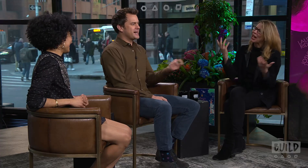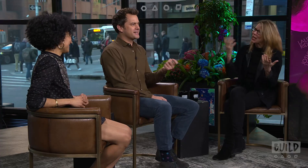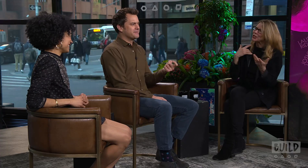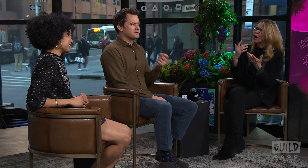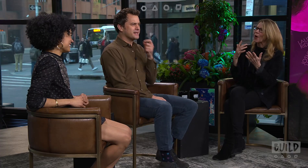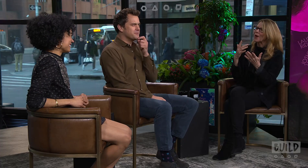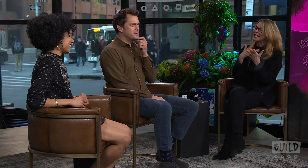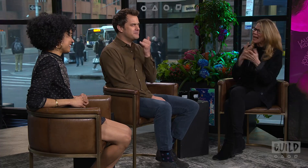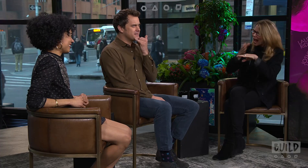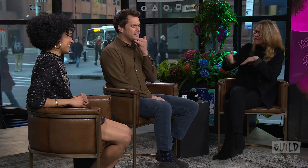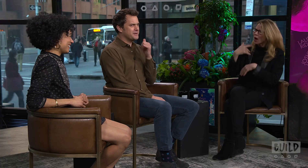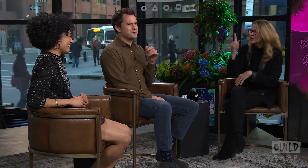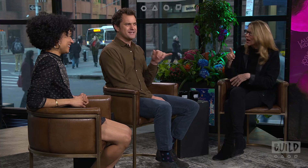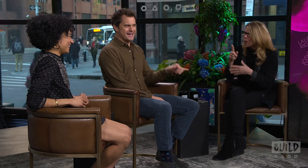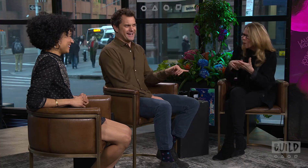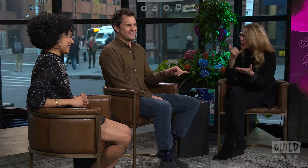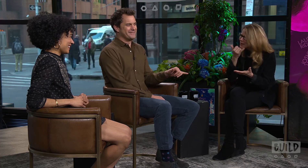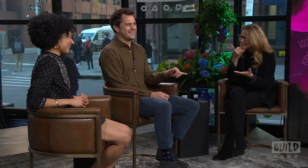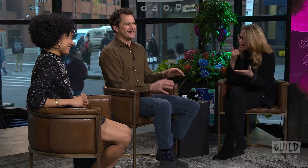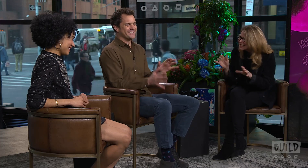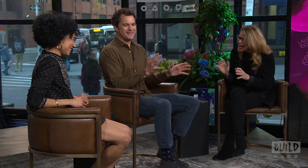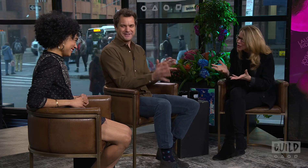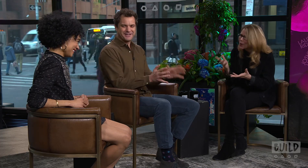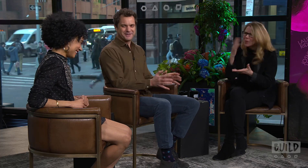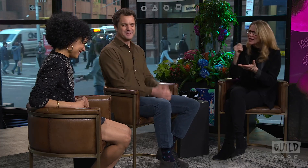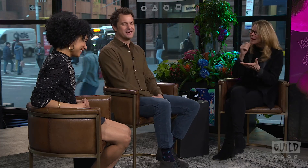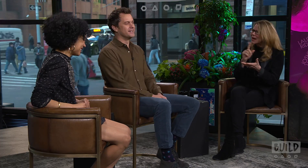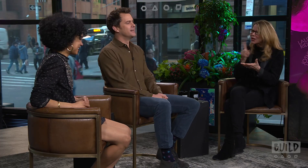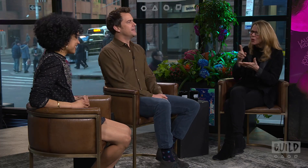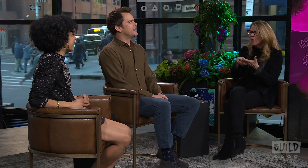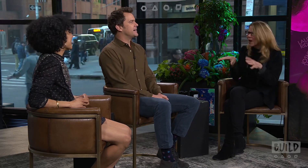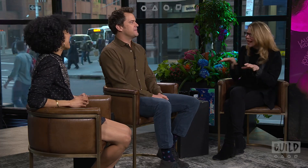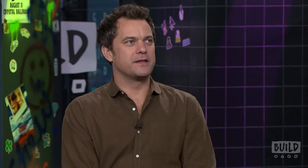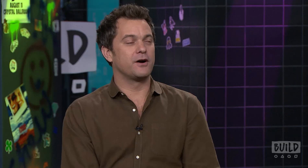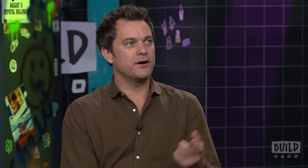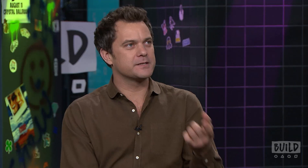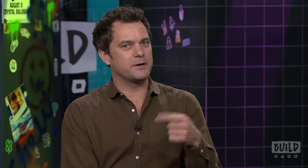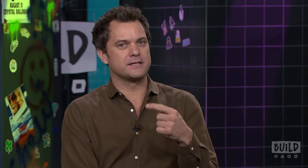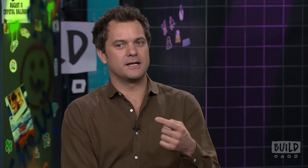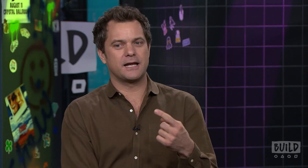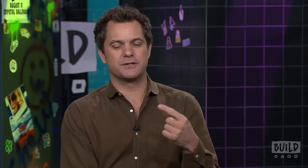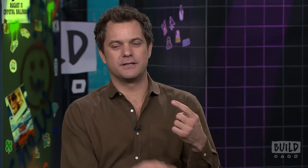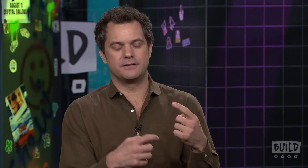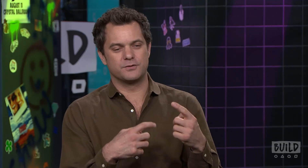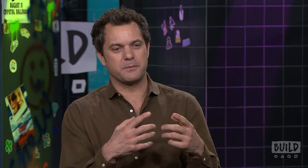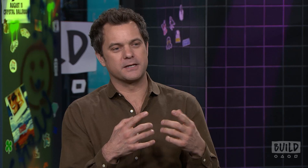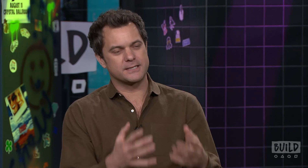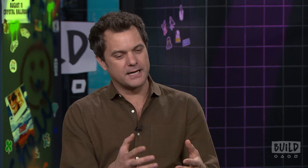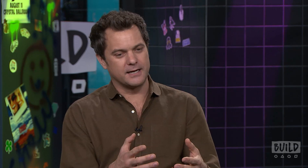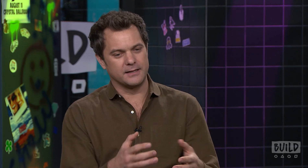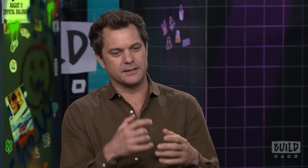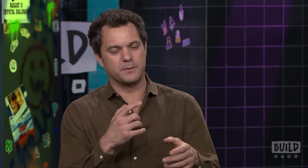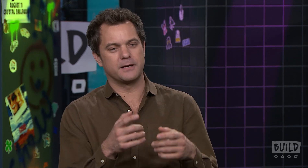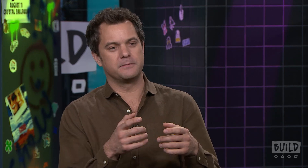I just ask afterwards, like, what mistake was that? Because I'm not quite sure what I did. The hardest part is not actually dropping